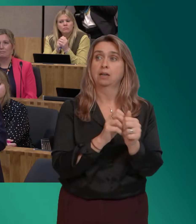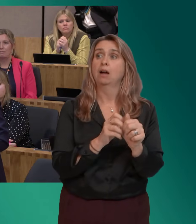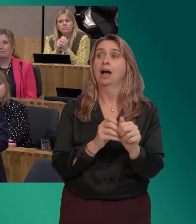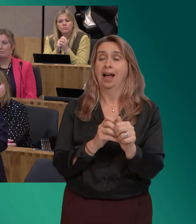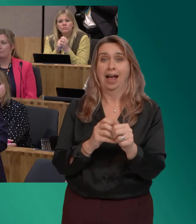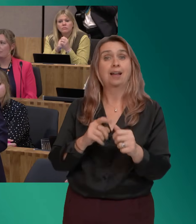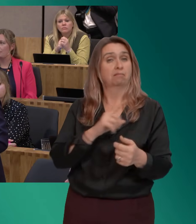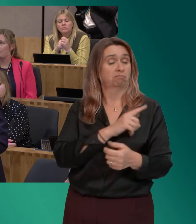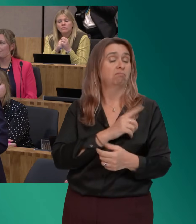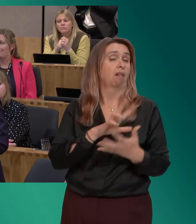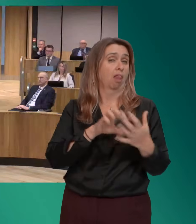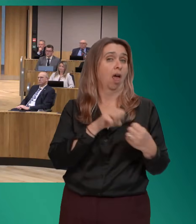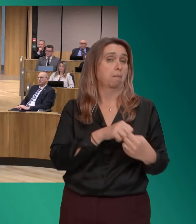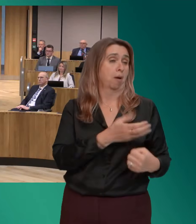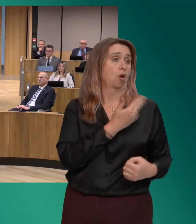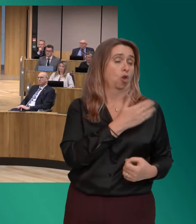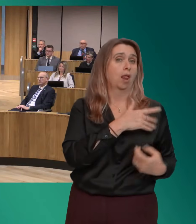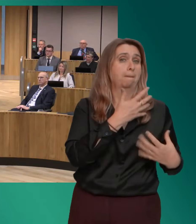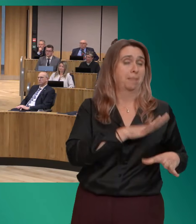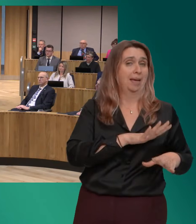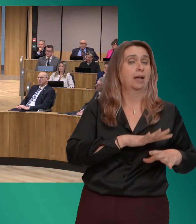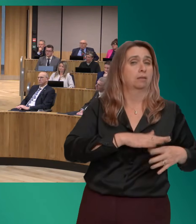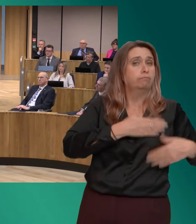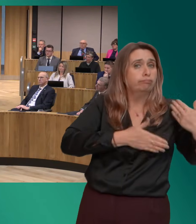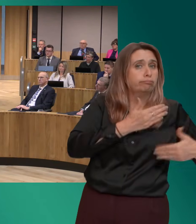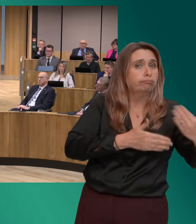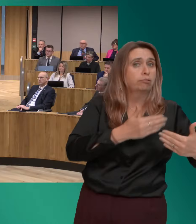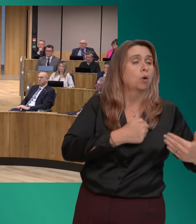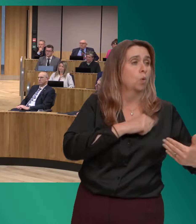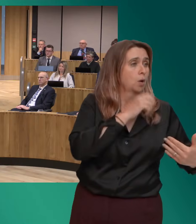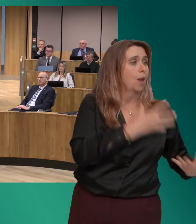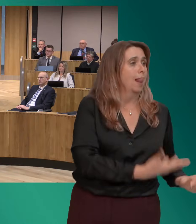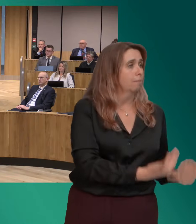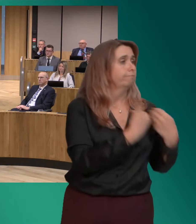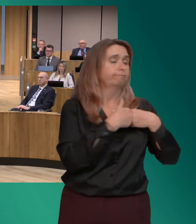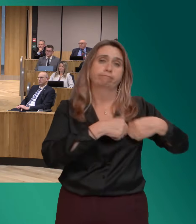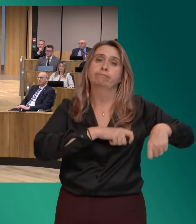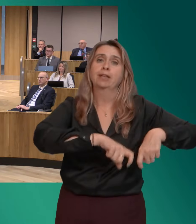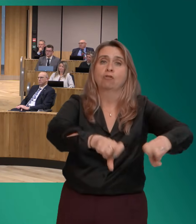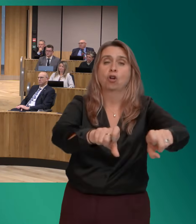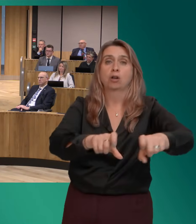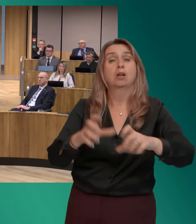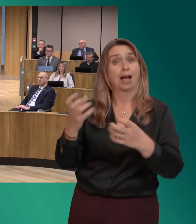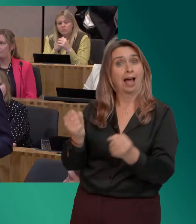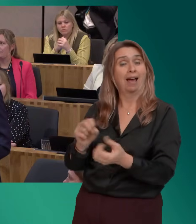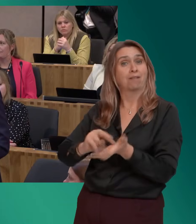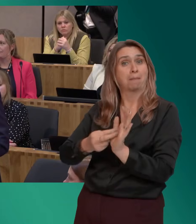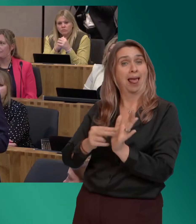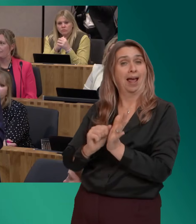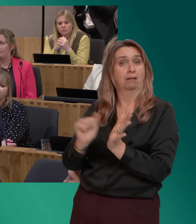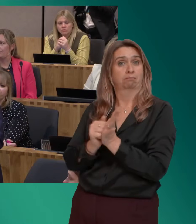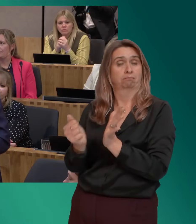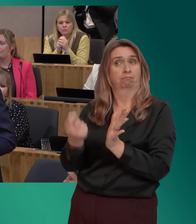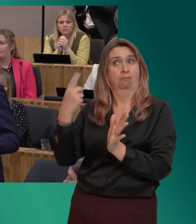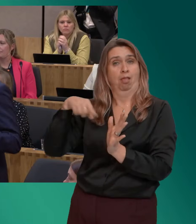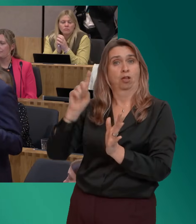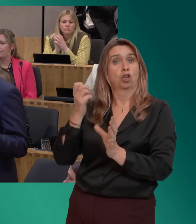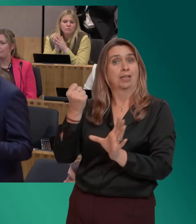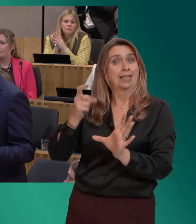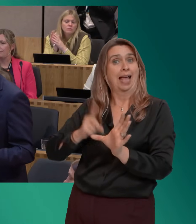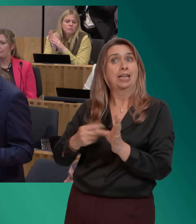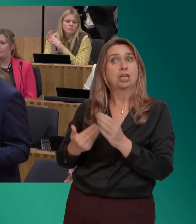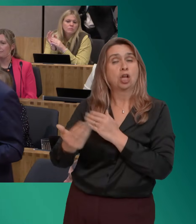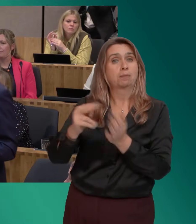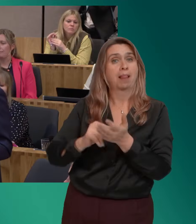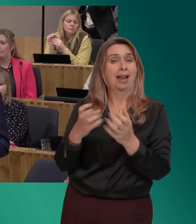work done by the previous government too. We have a Disabled People's Rights Plan published in December of last year, a 10-year plan with